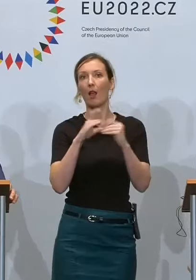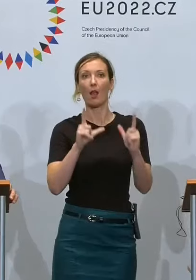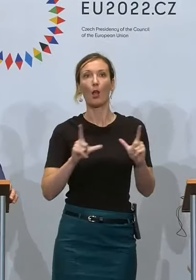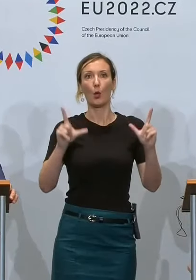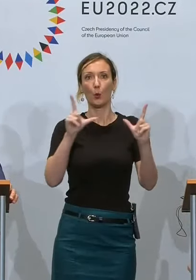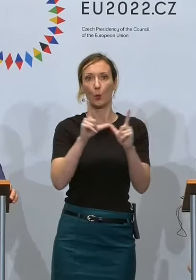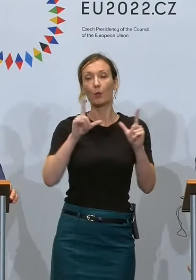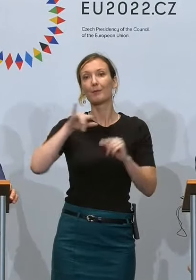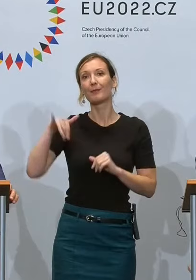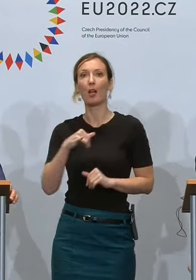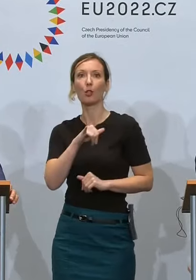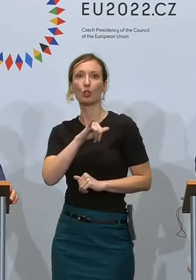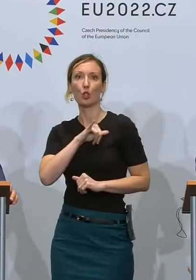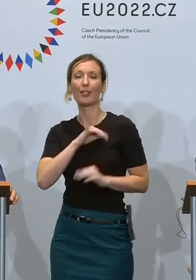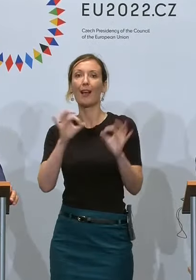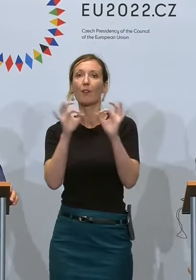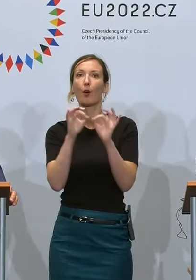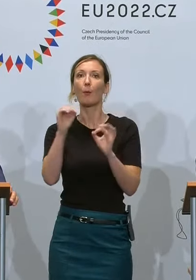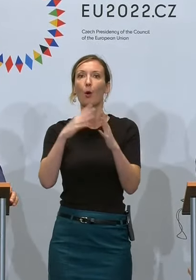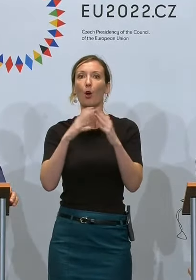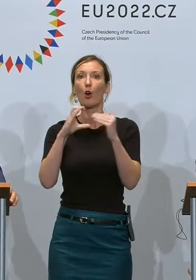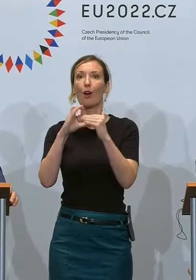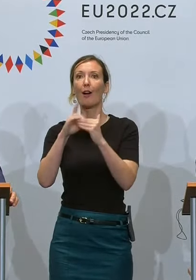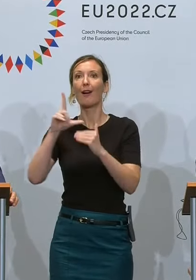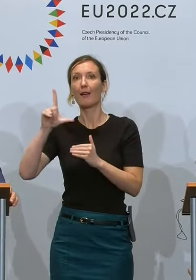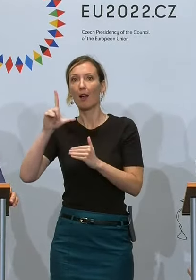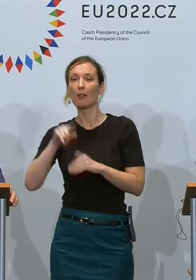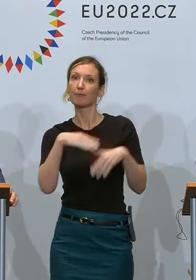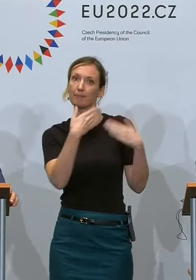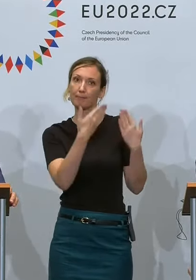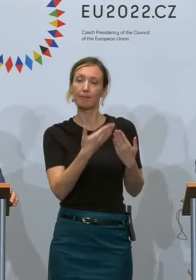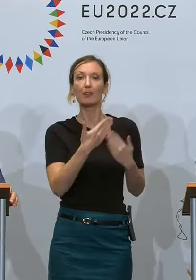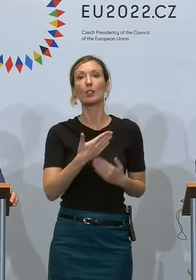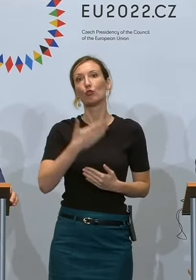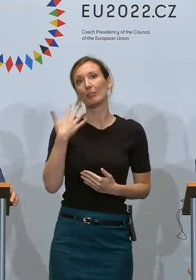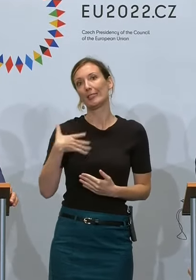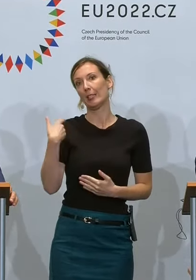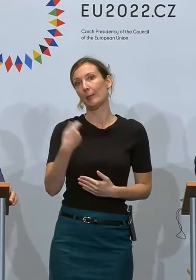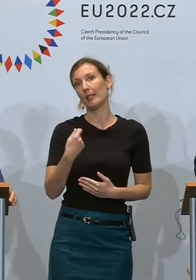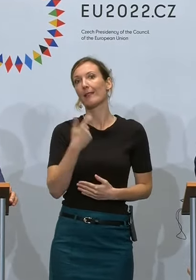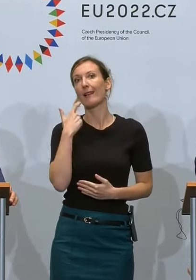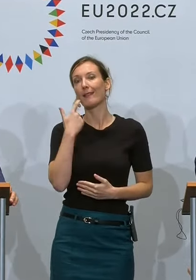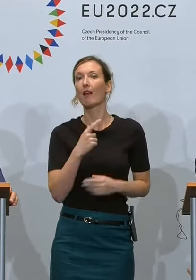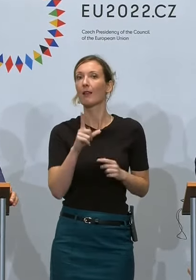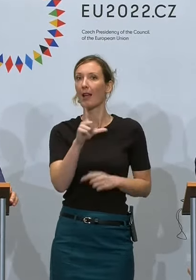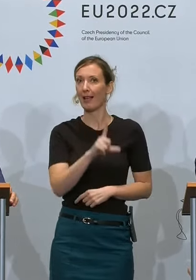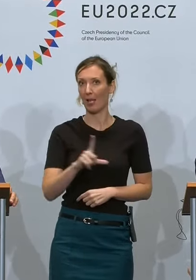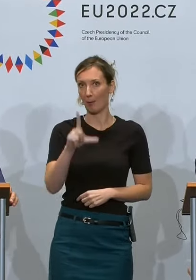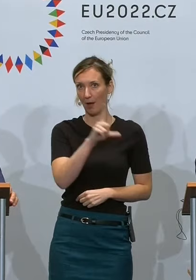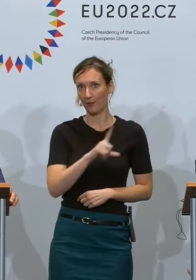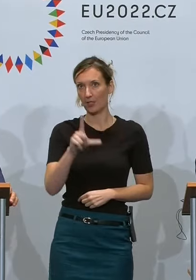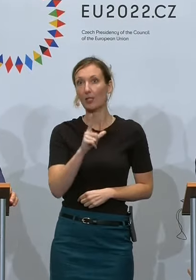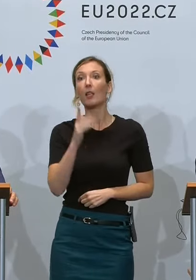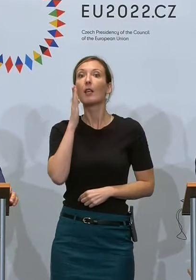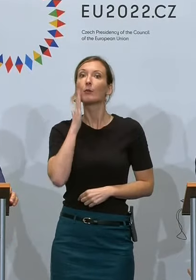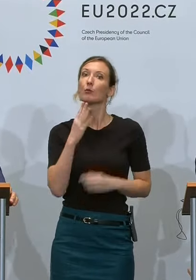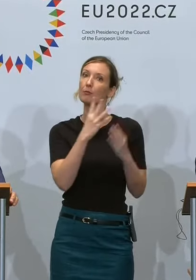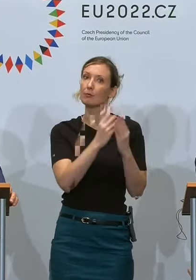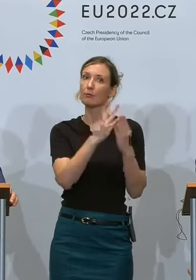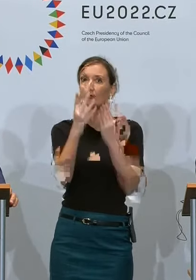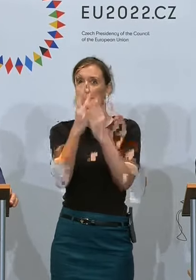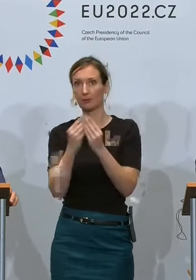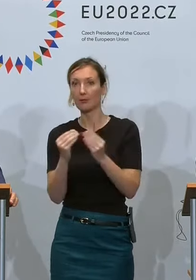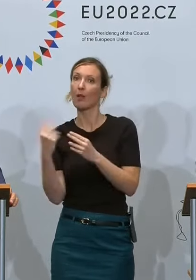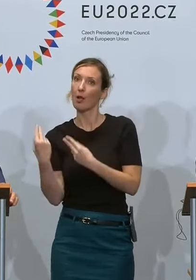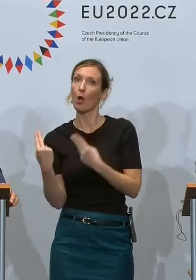Representative Josep Borrell and hosted by Czech Foreign Minister Jan Lipavský. Both will inform you about the outcomes of the discussion, so I will hand over